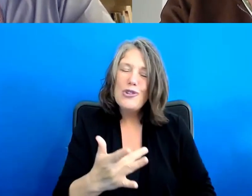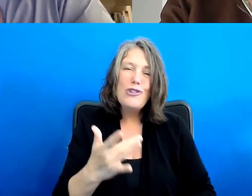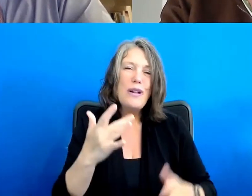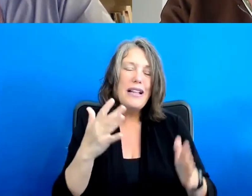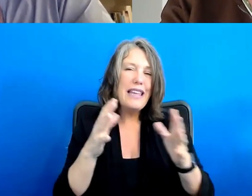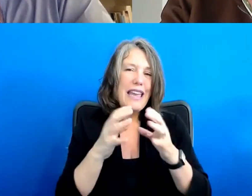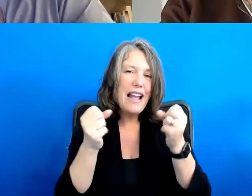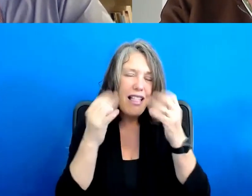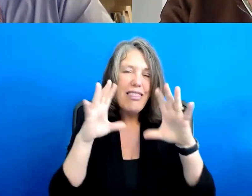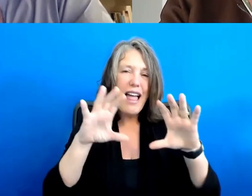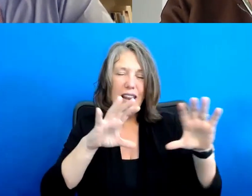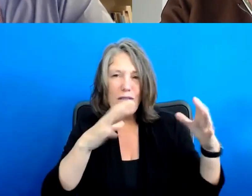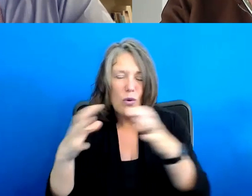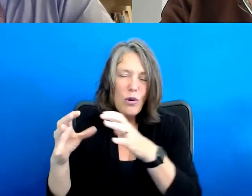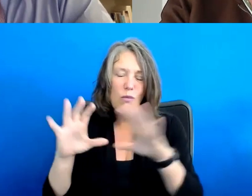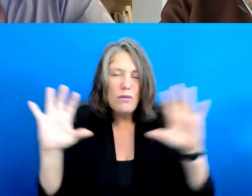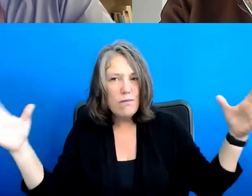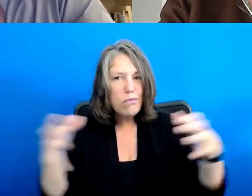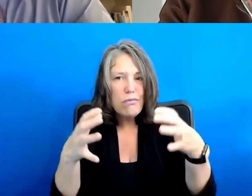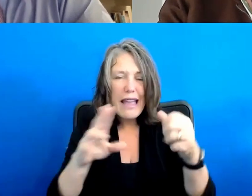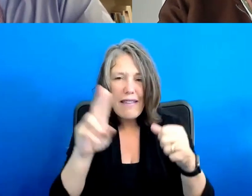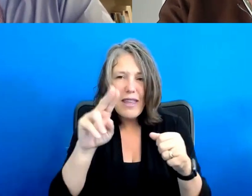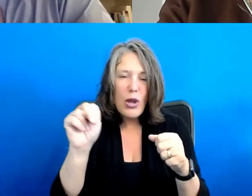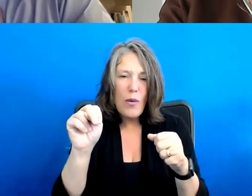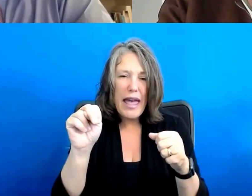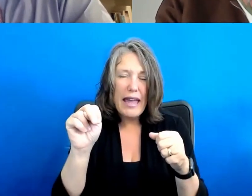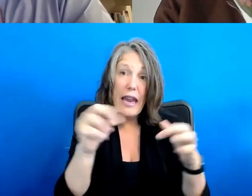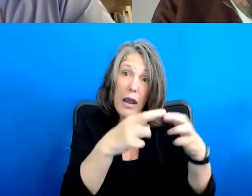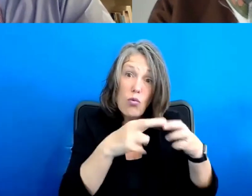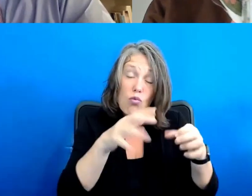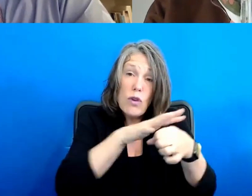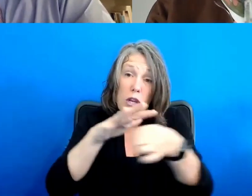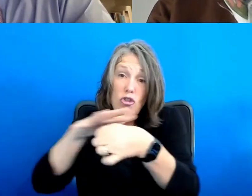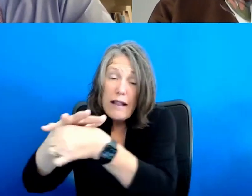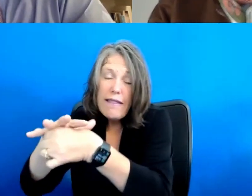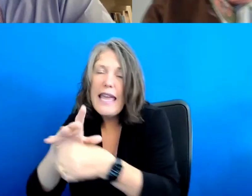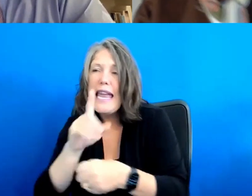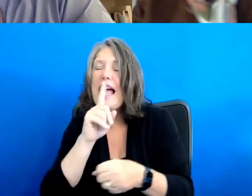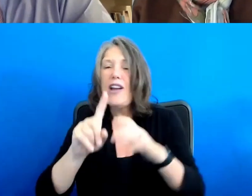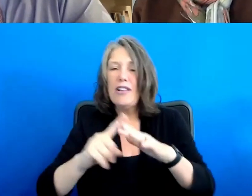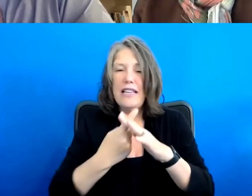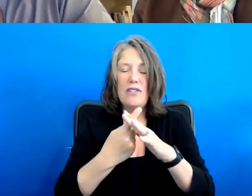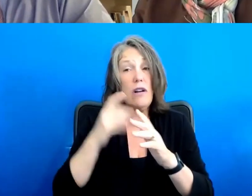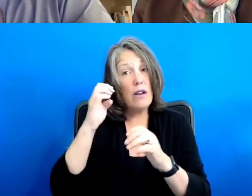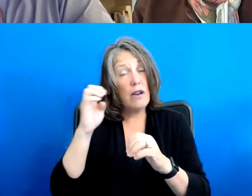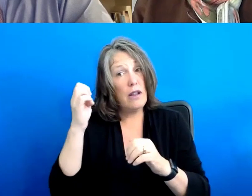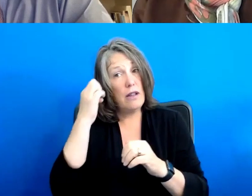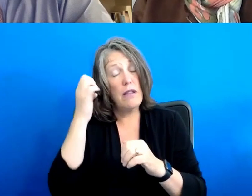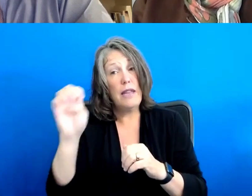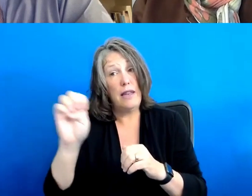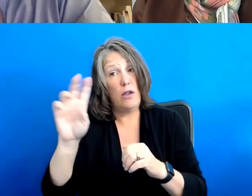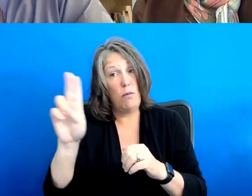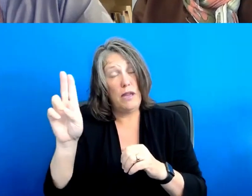groups come together at the UN and indeed regionally. It actually started in the European Union in the